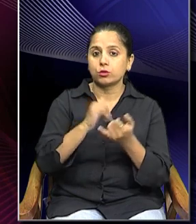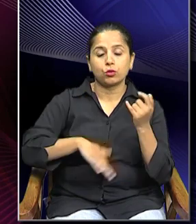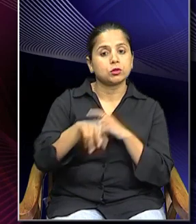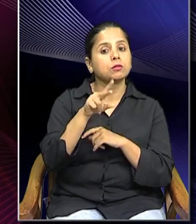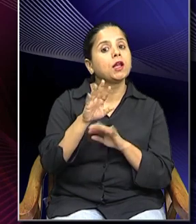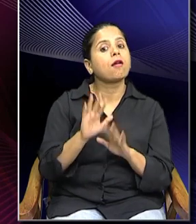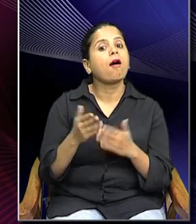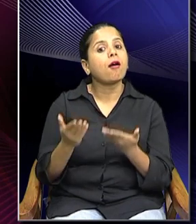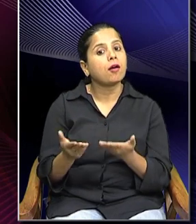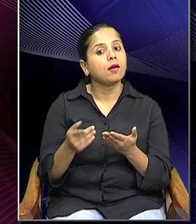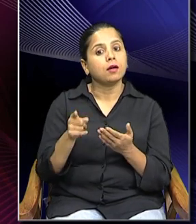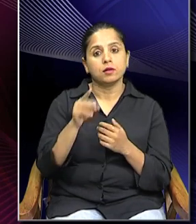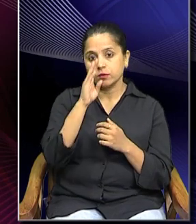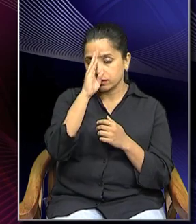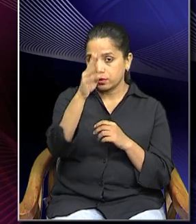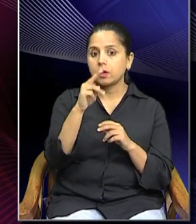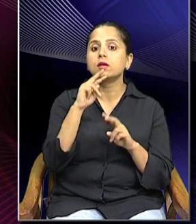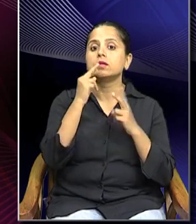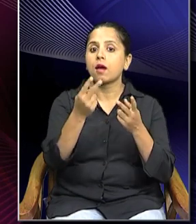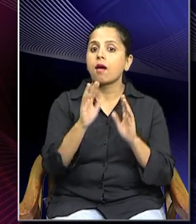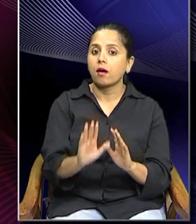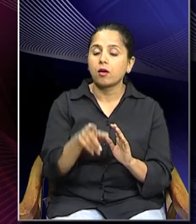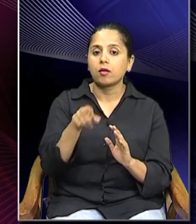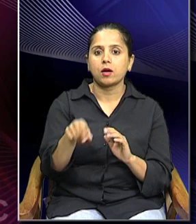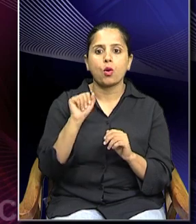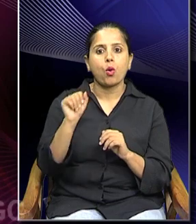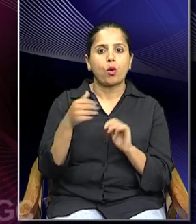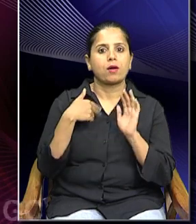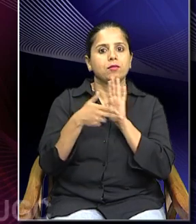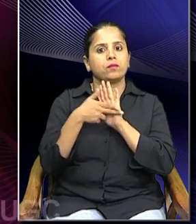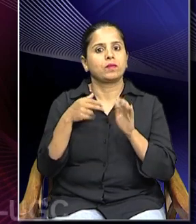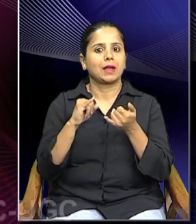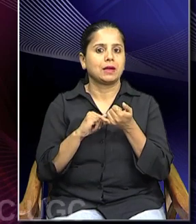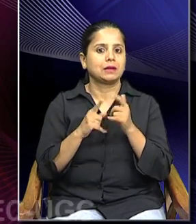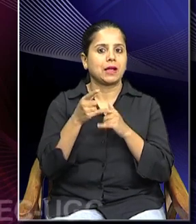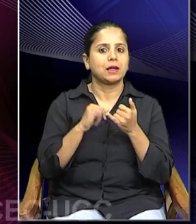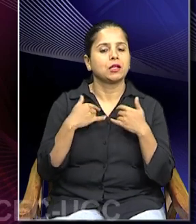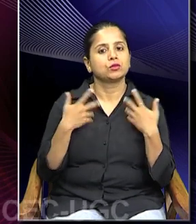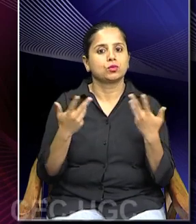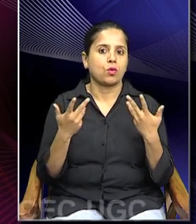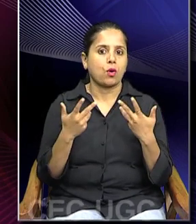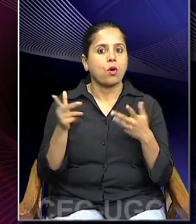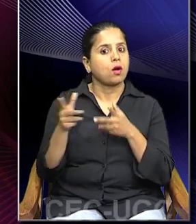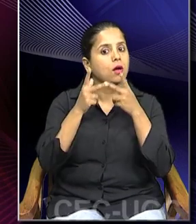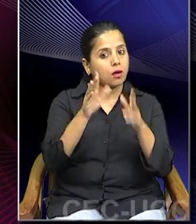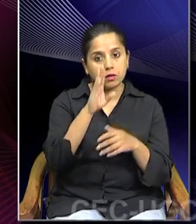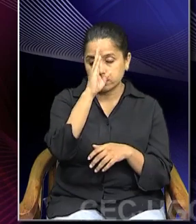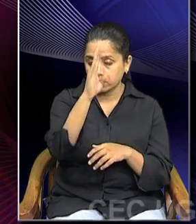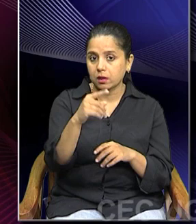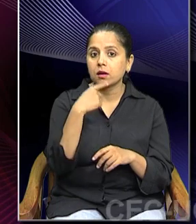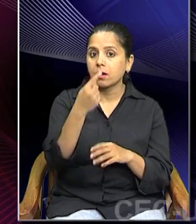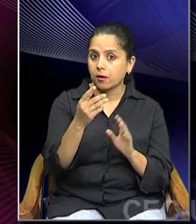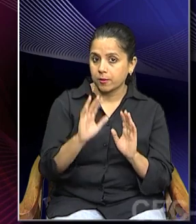meaning. It directly tells you the status that you have. It directly tells you